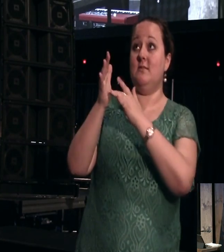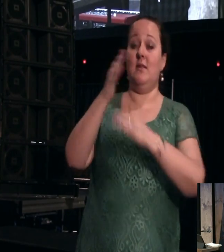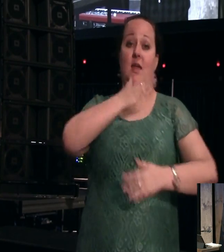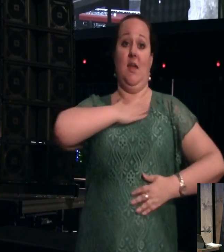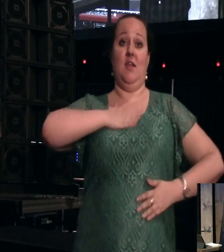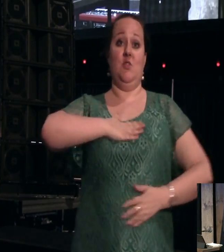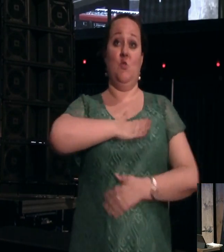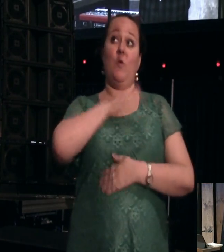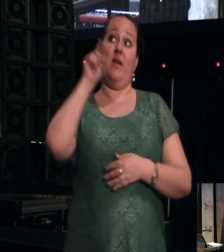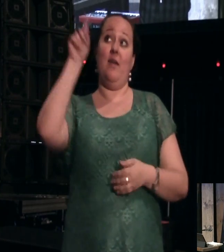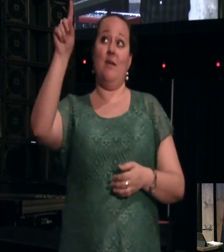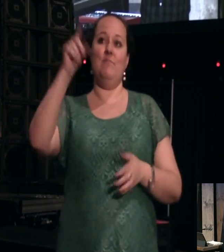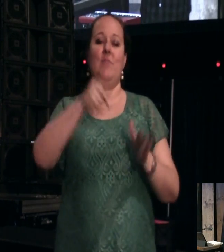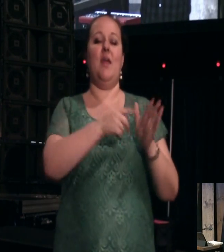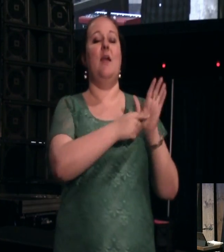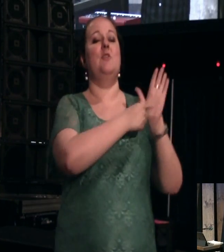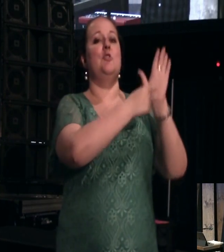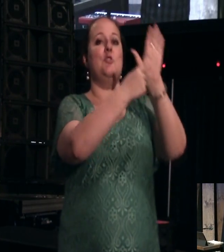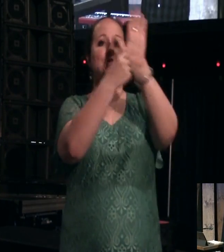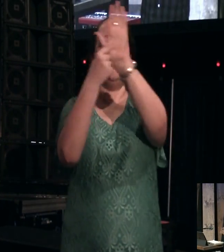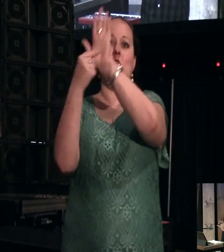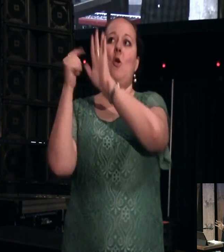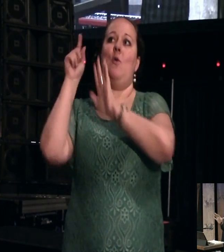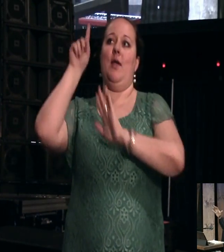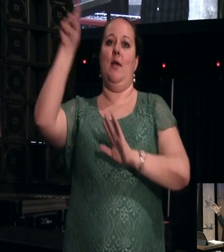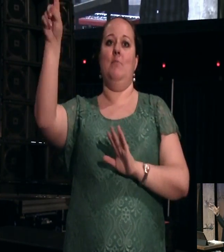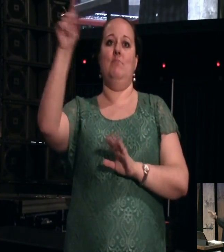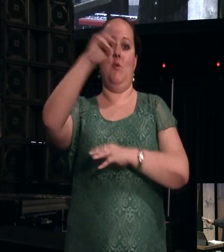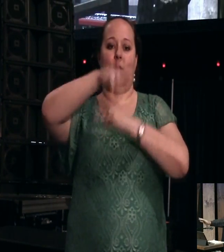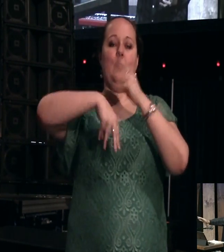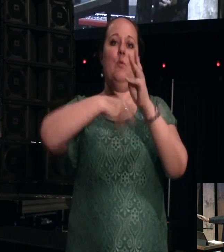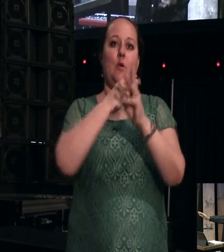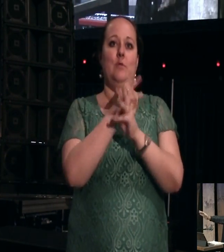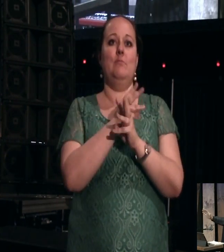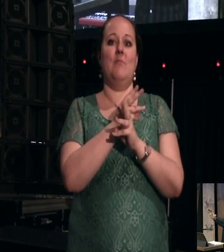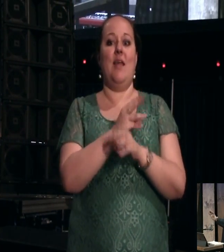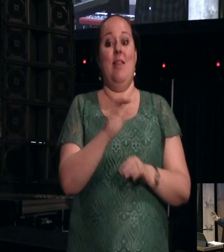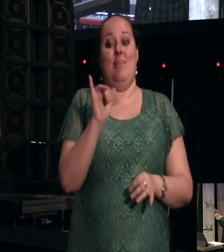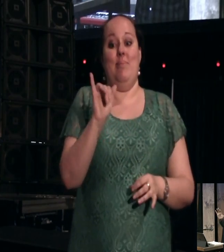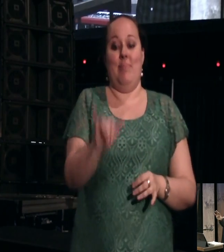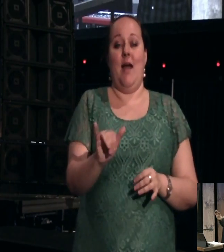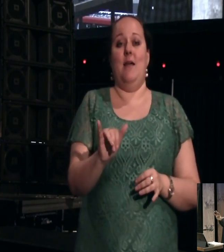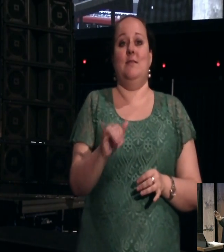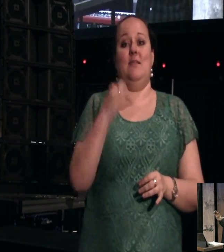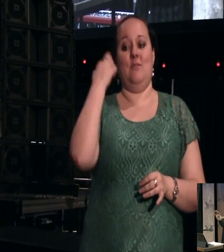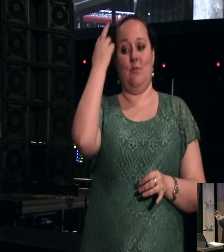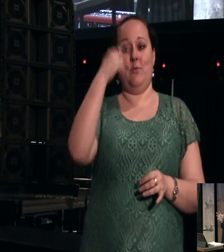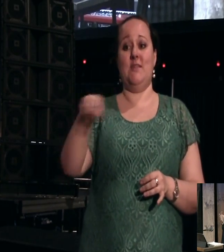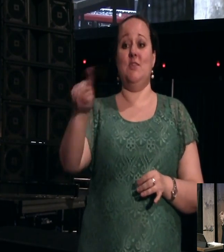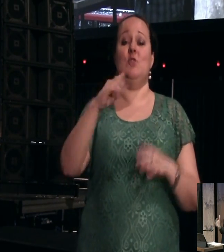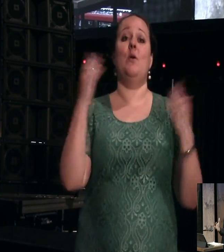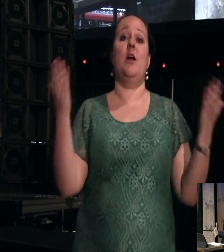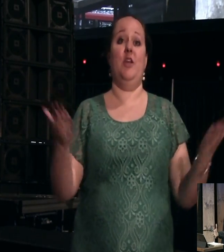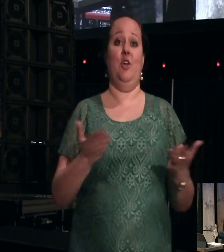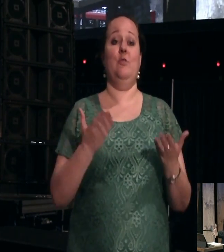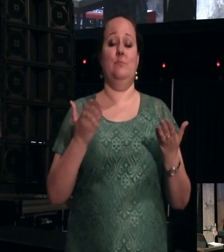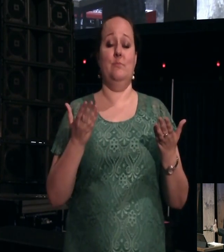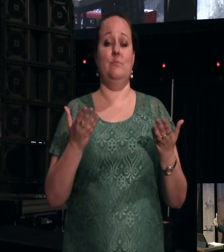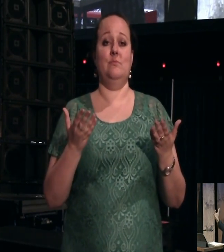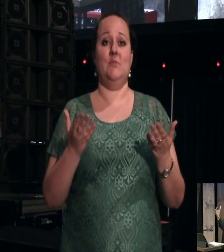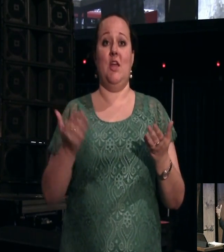exist to know Jesus, enjoy Jesus, and display Jesus to the world around you.